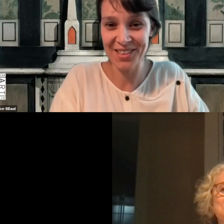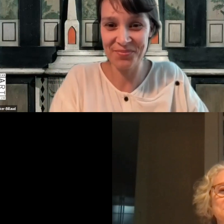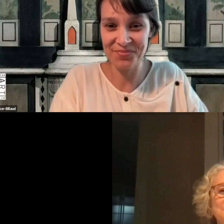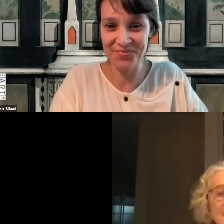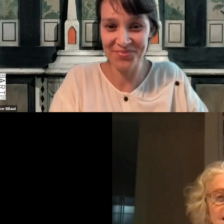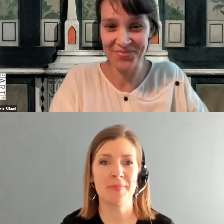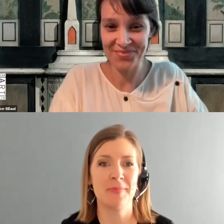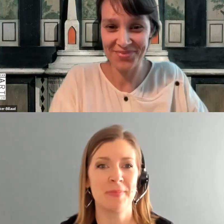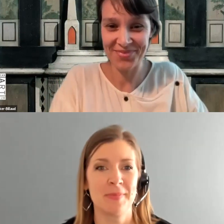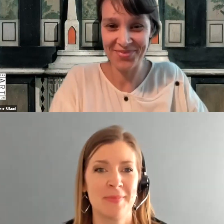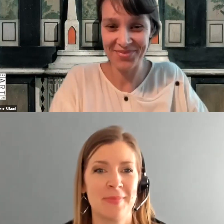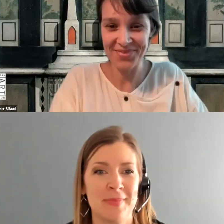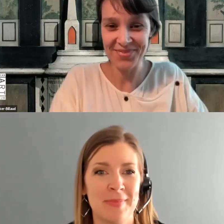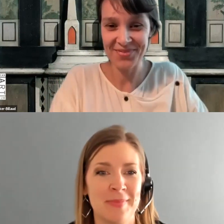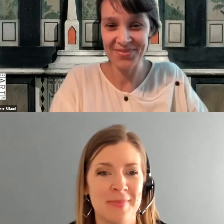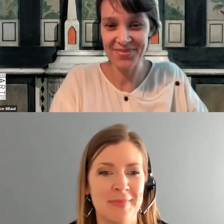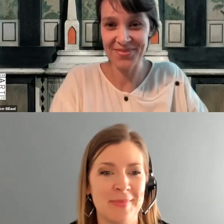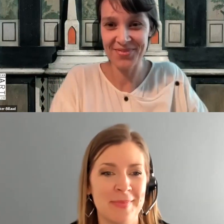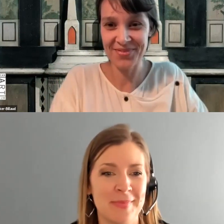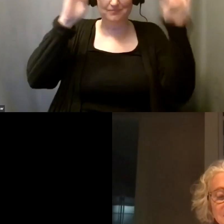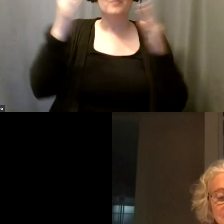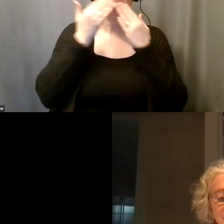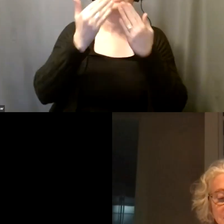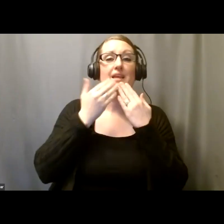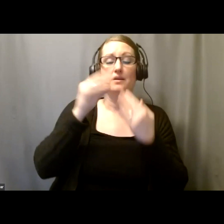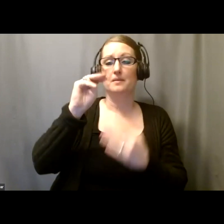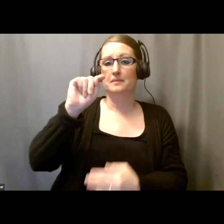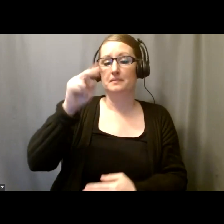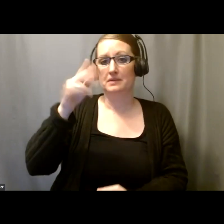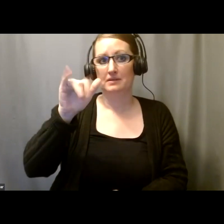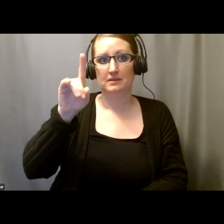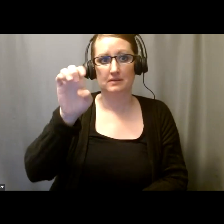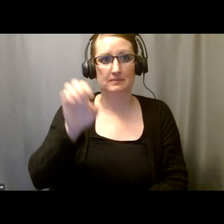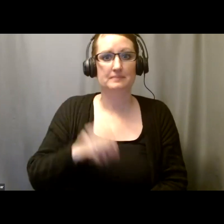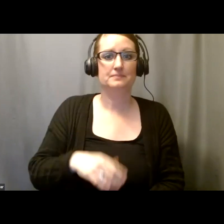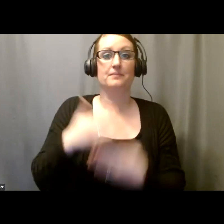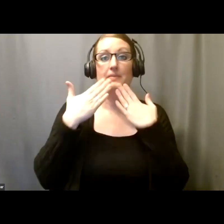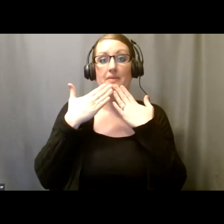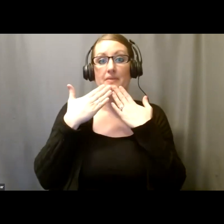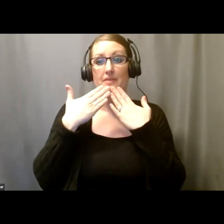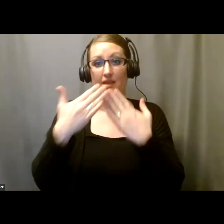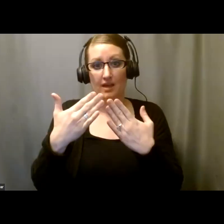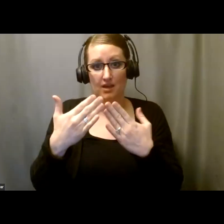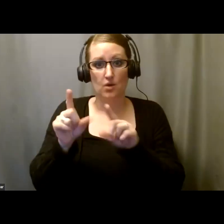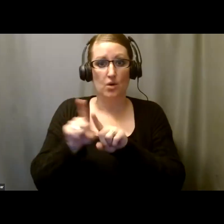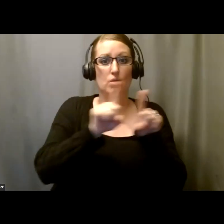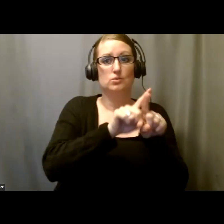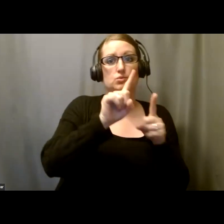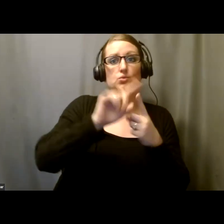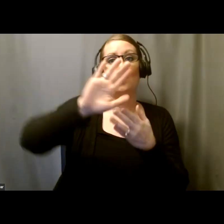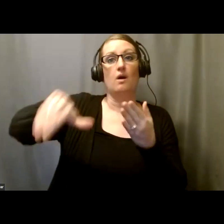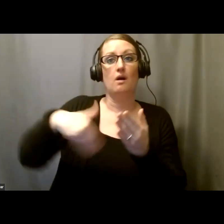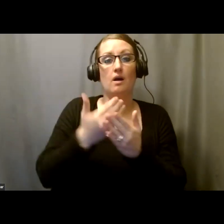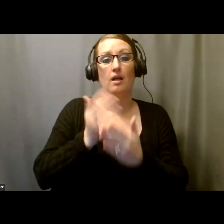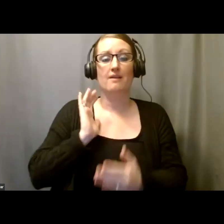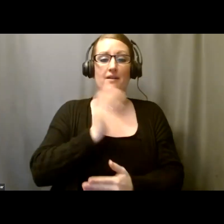Jane. Hi. Thank you, Mathilde. Thank you also to all our